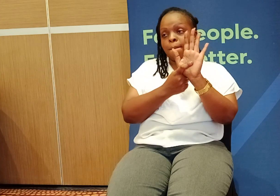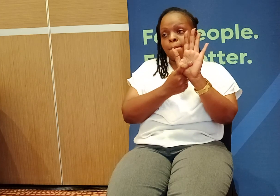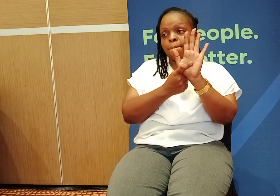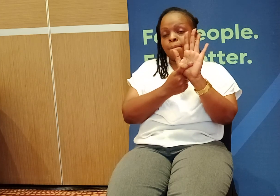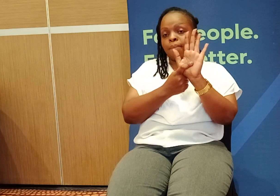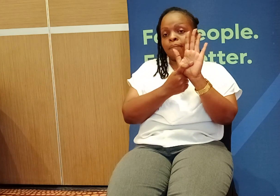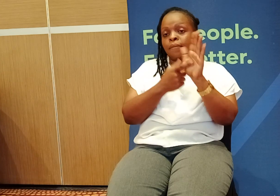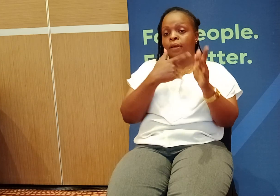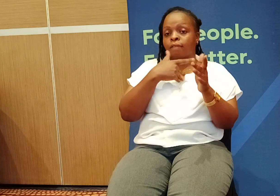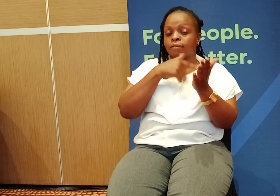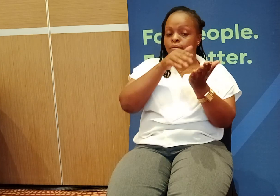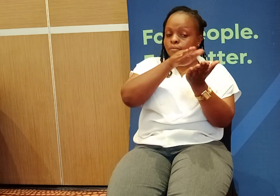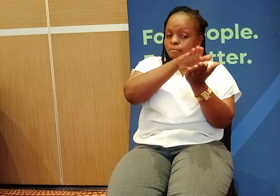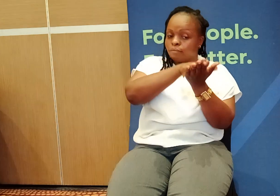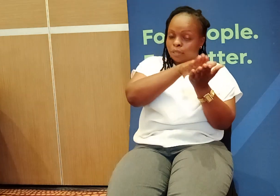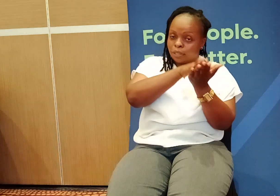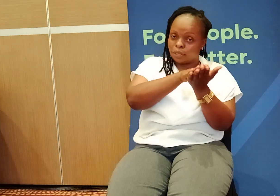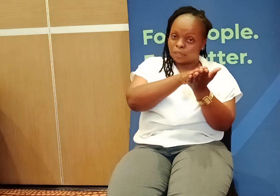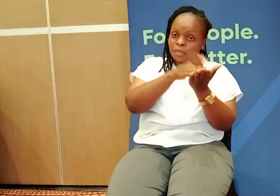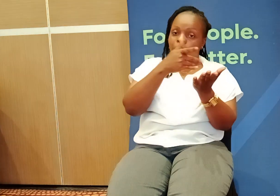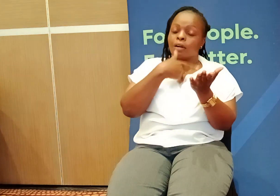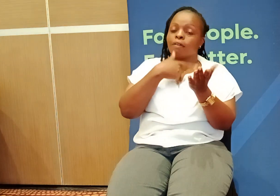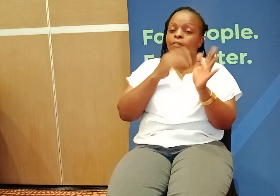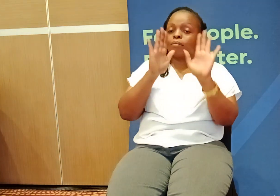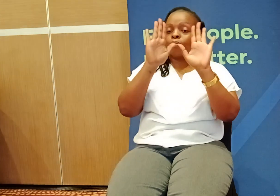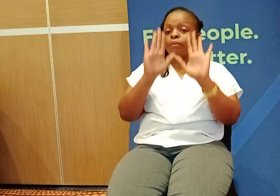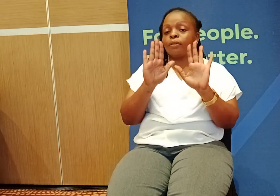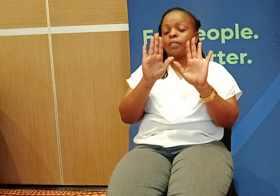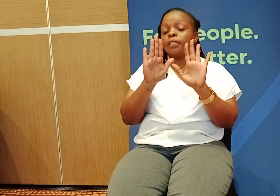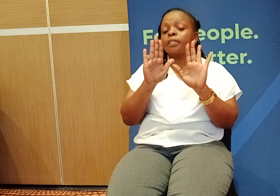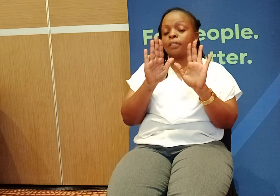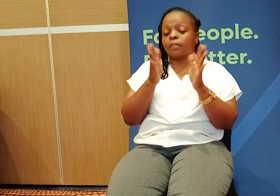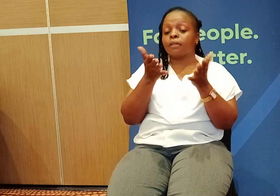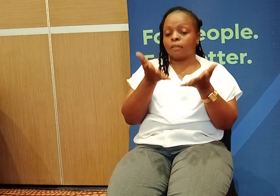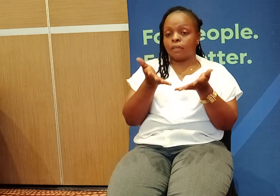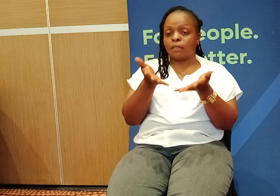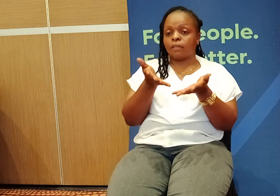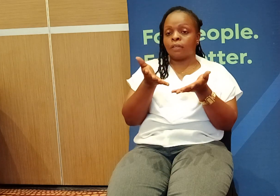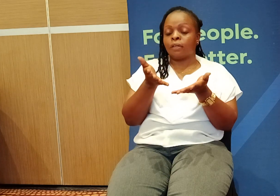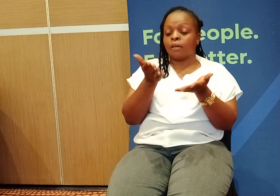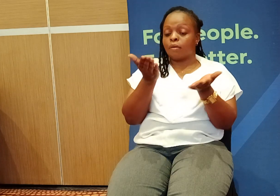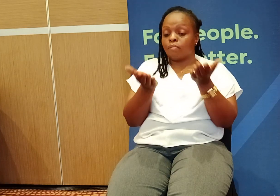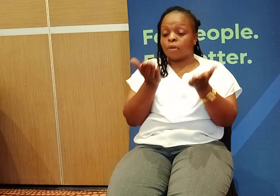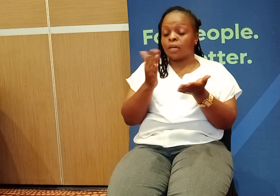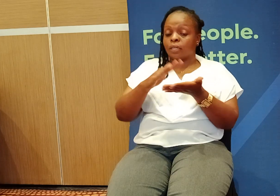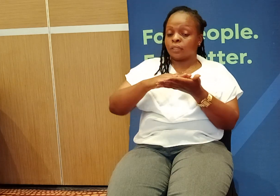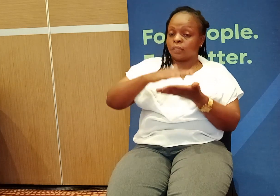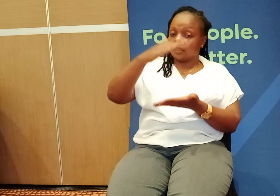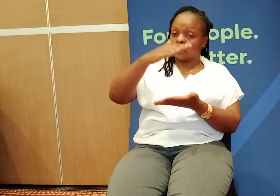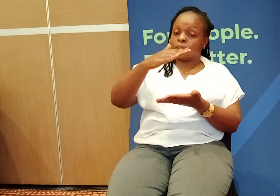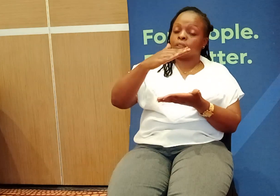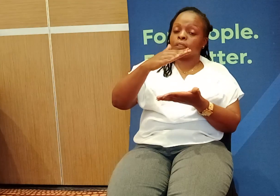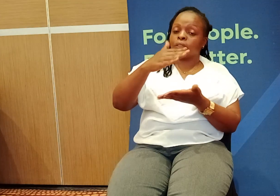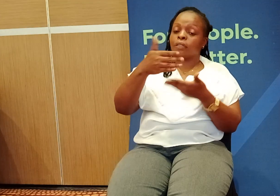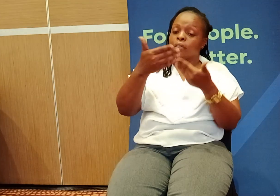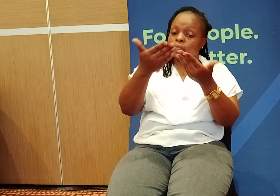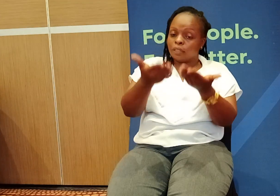the bank still has the fundamentals of the bank are still sound. Your balance sheet is still delivering into your income statement,